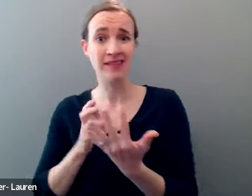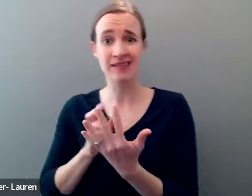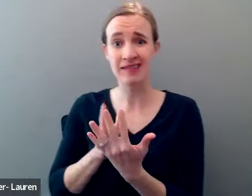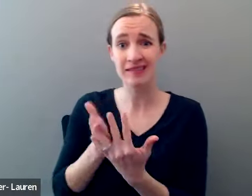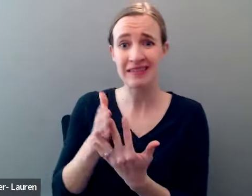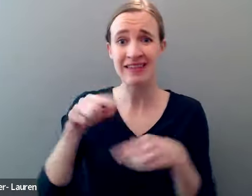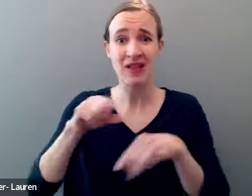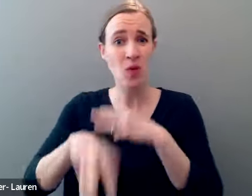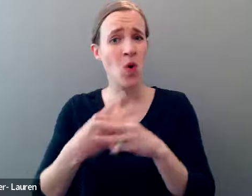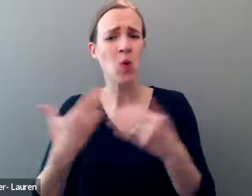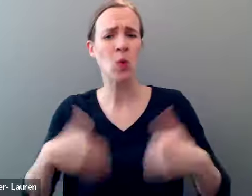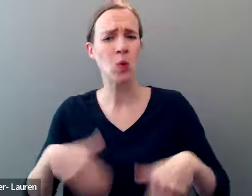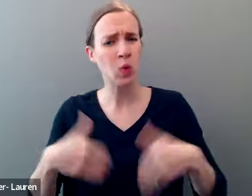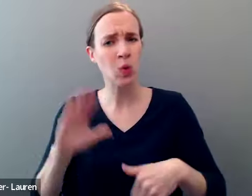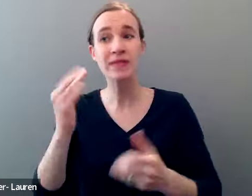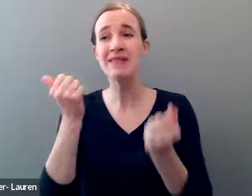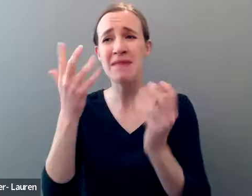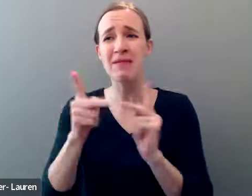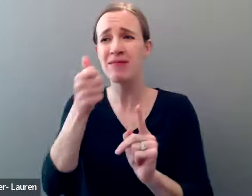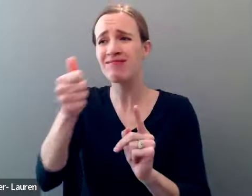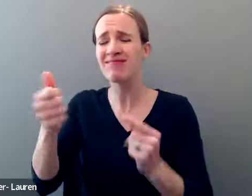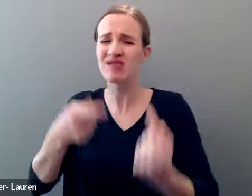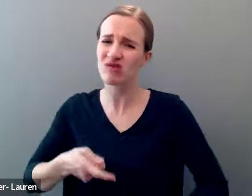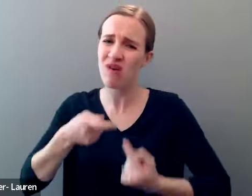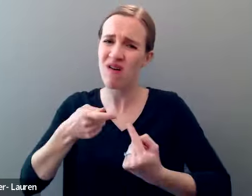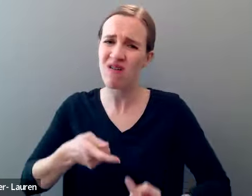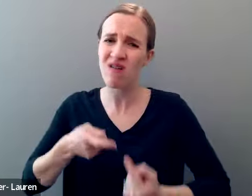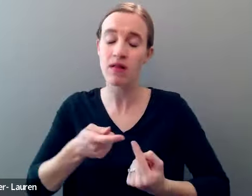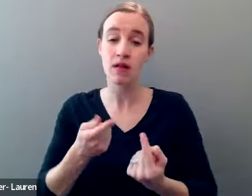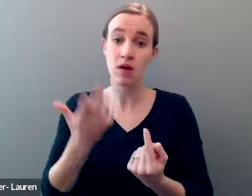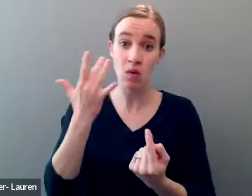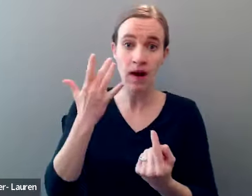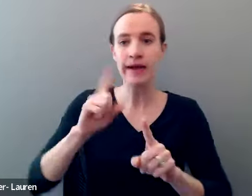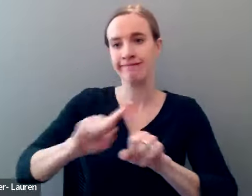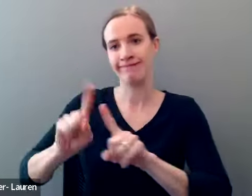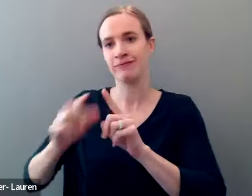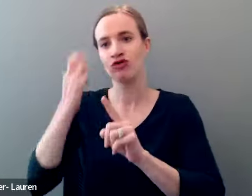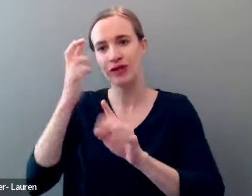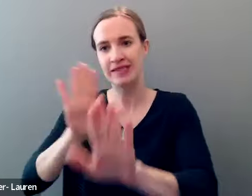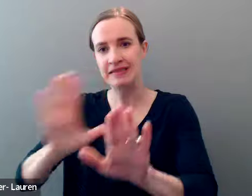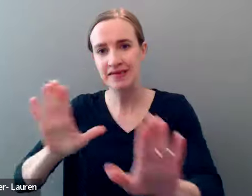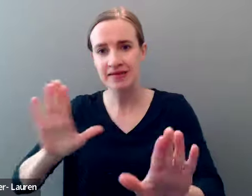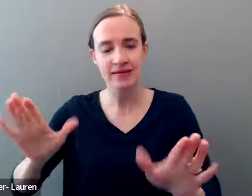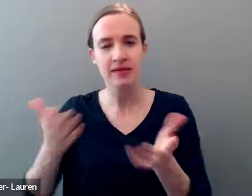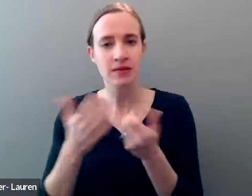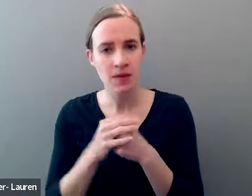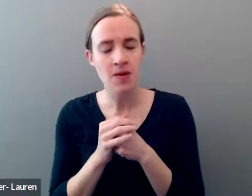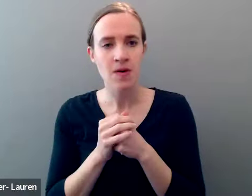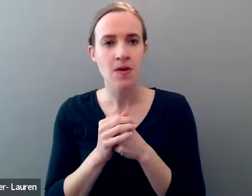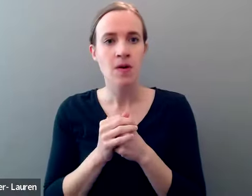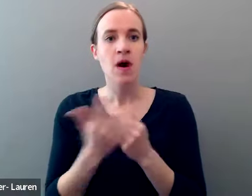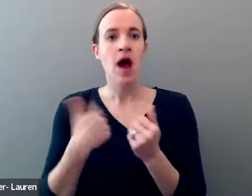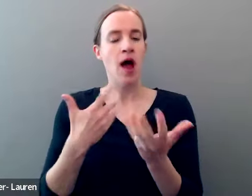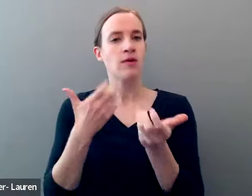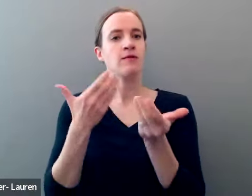lot of people are struggling right now for all sorts of different reasons. And so really holding